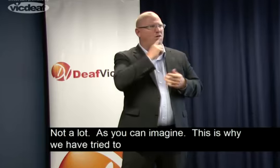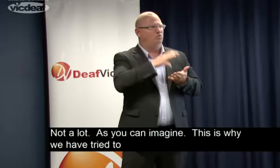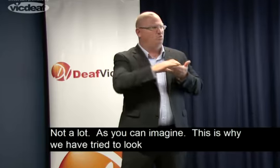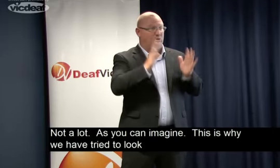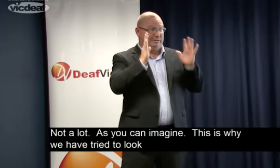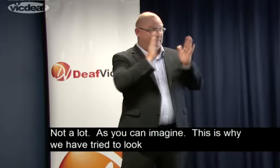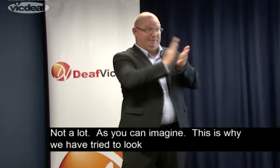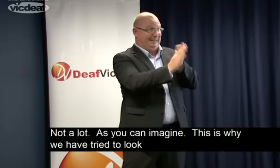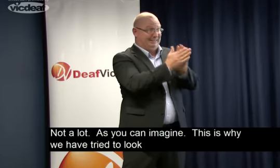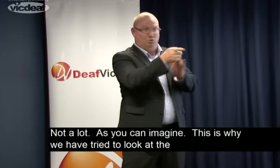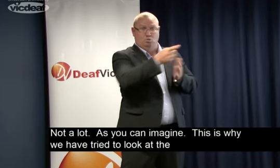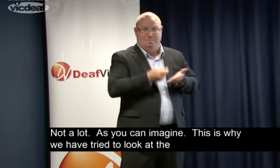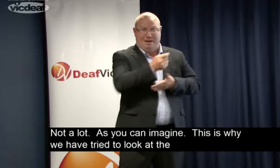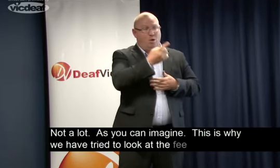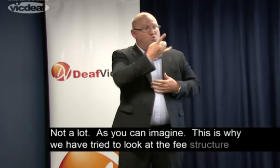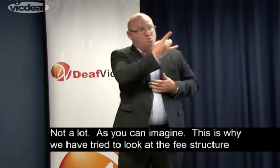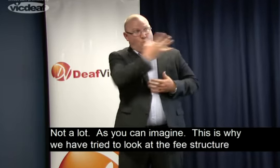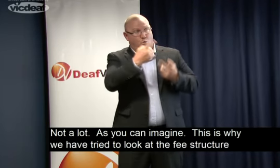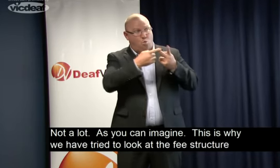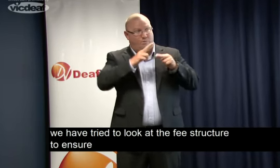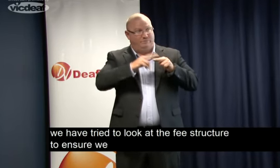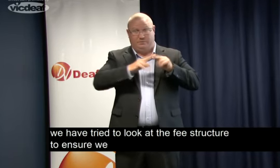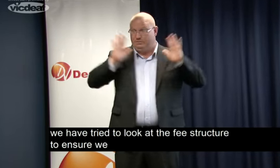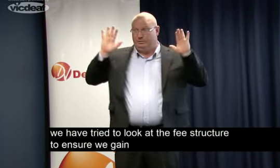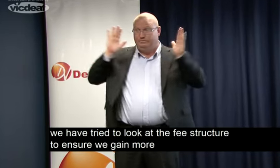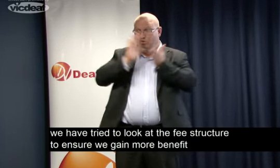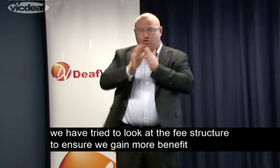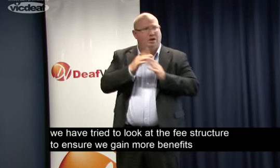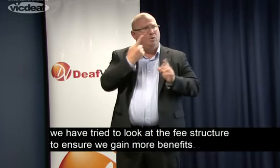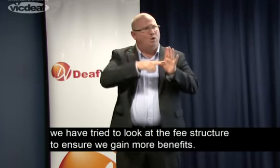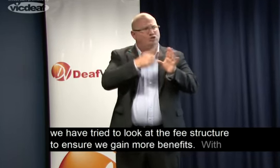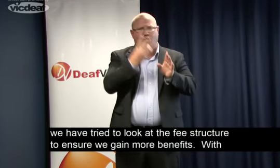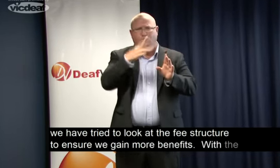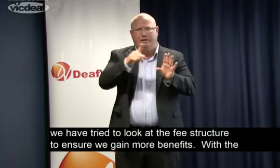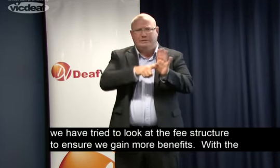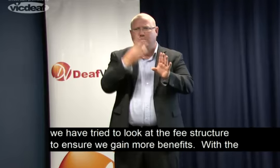With the Deaf Friendly Initiative, you only pay $100 as a one-off. You don't have to pay any fees ever again.